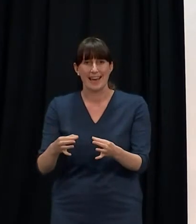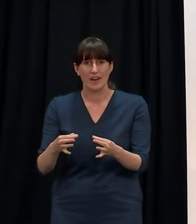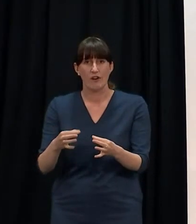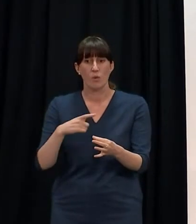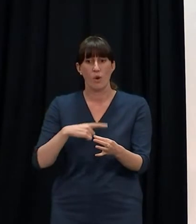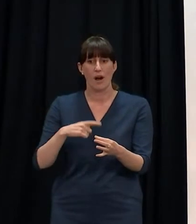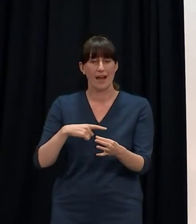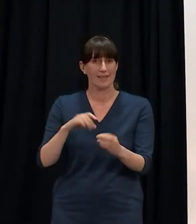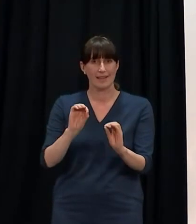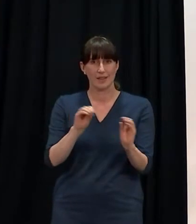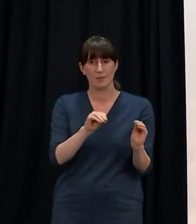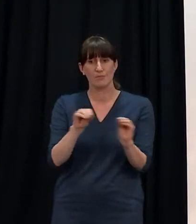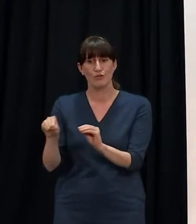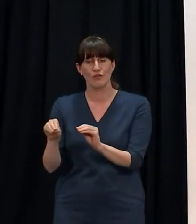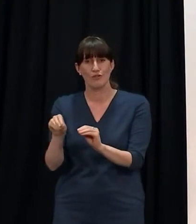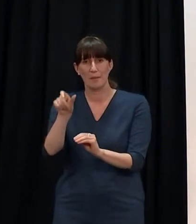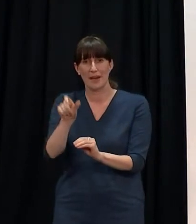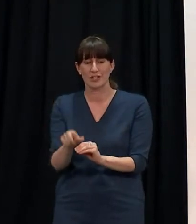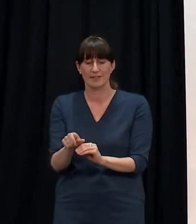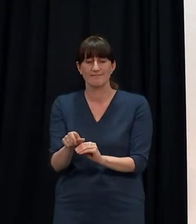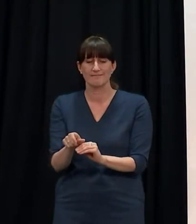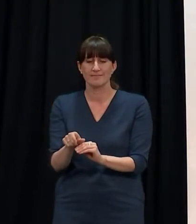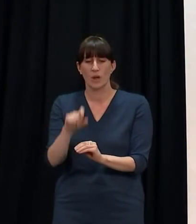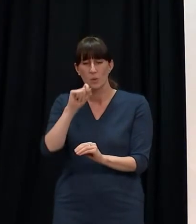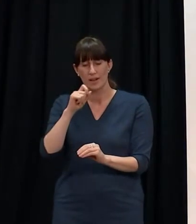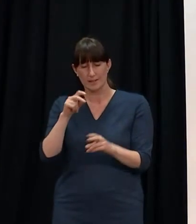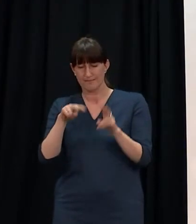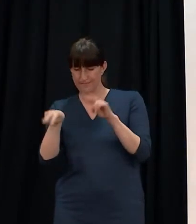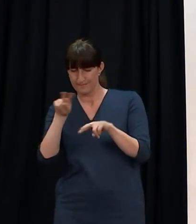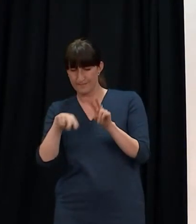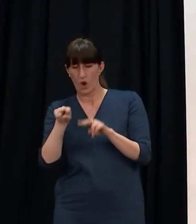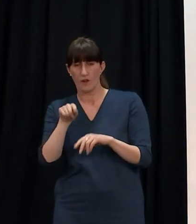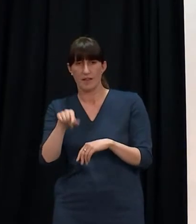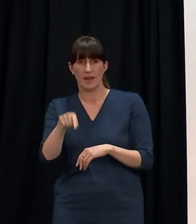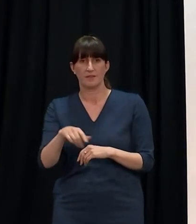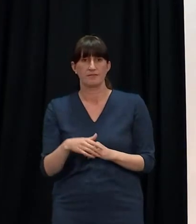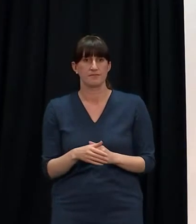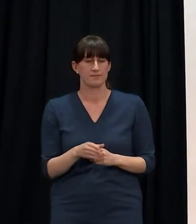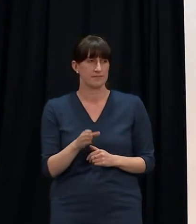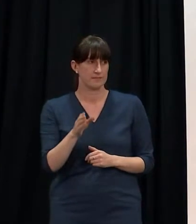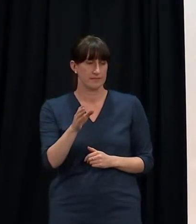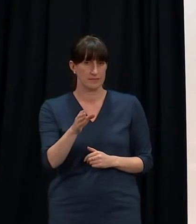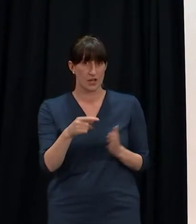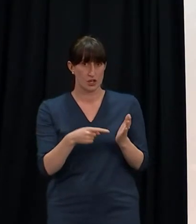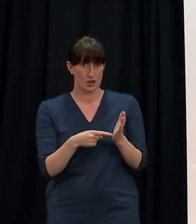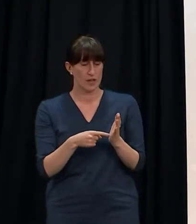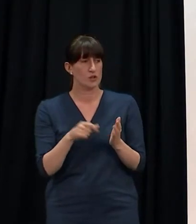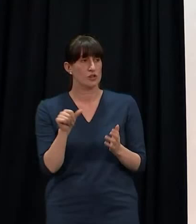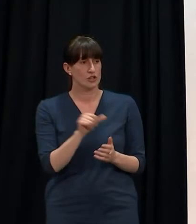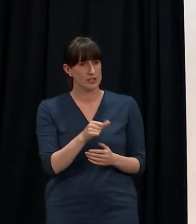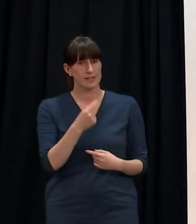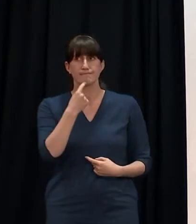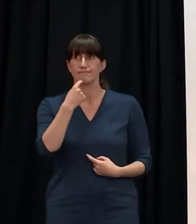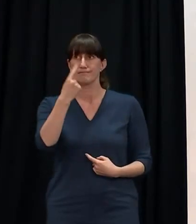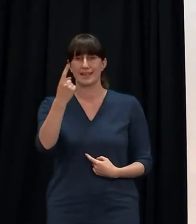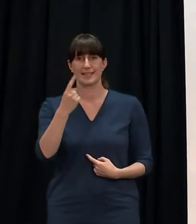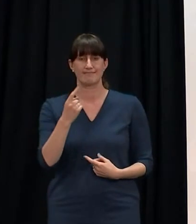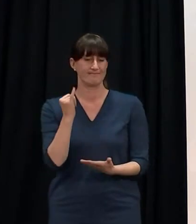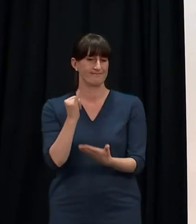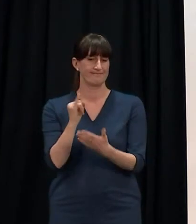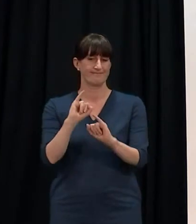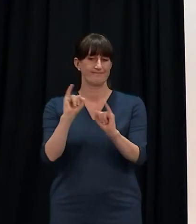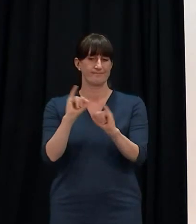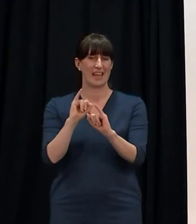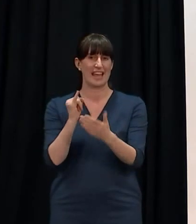back and have a look at, so we'll see what comes out of that assessment. Can you not just admit here that there was a serious error made and